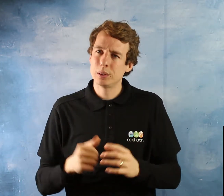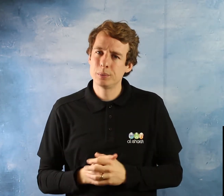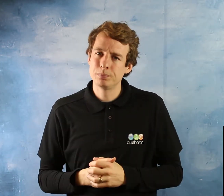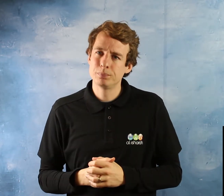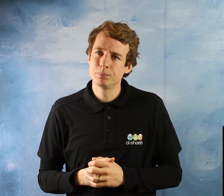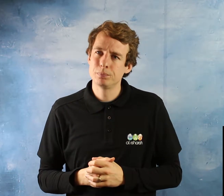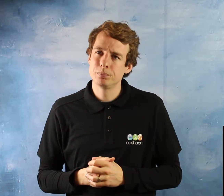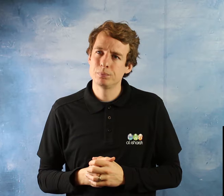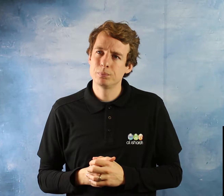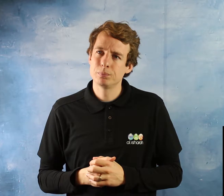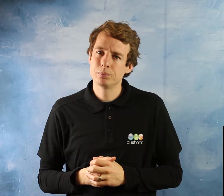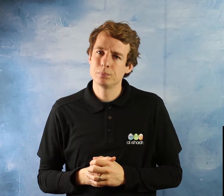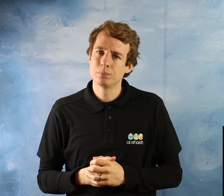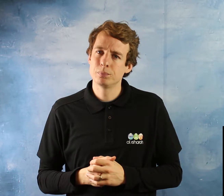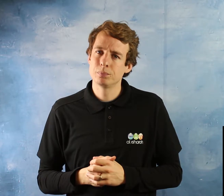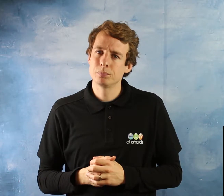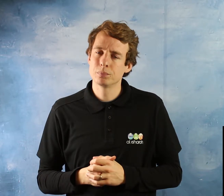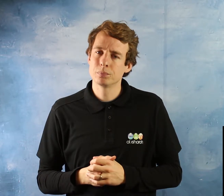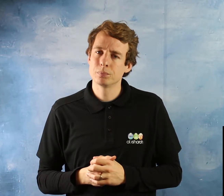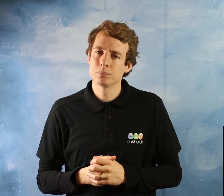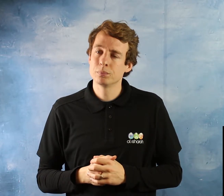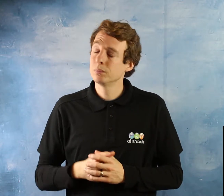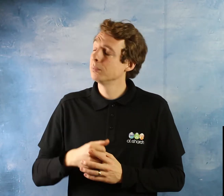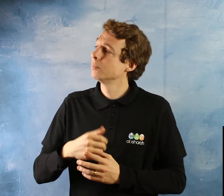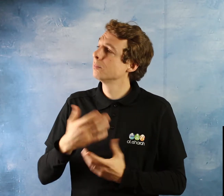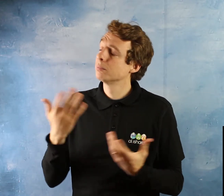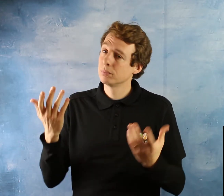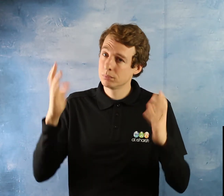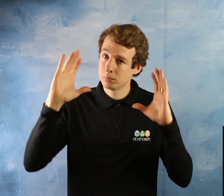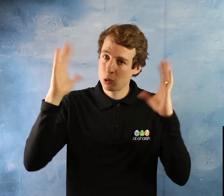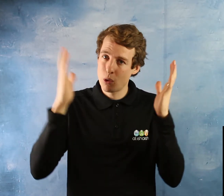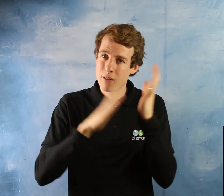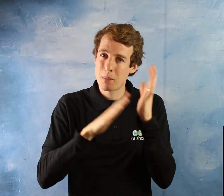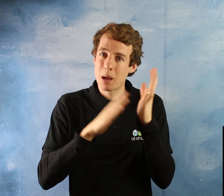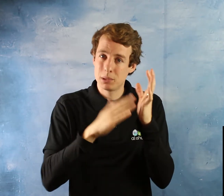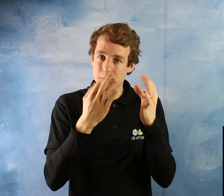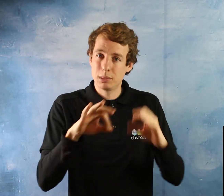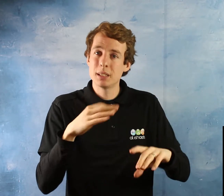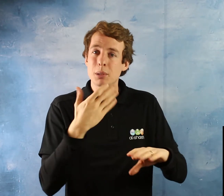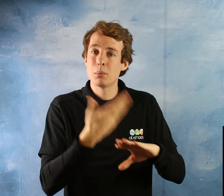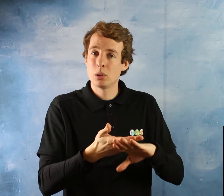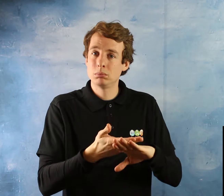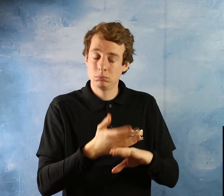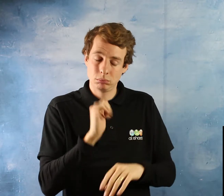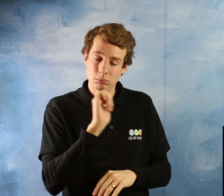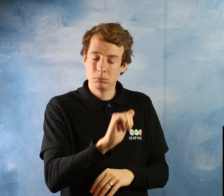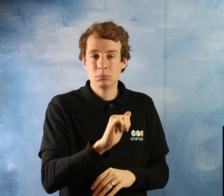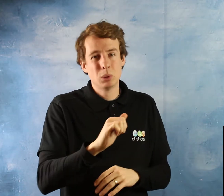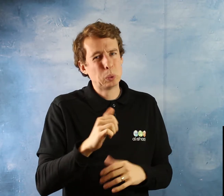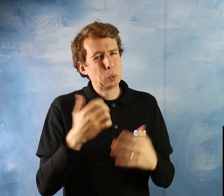wasallam, how he is humble to everybody. Anas radiallahu anhu says,